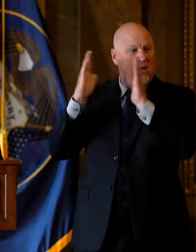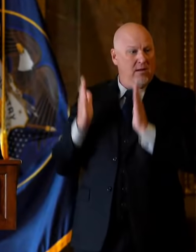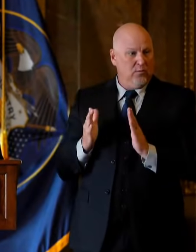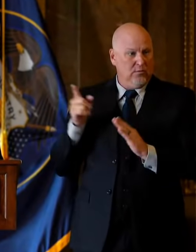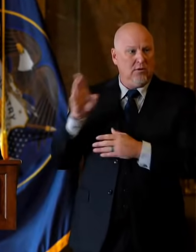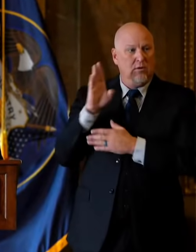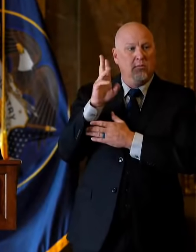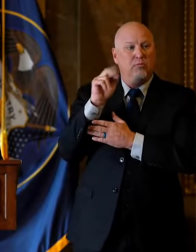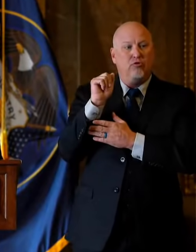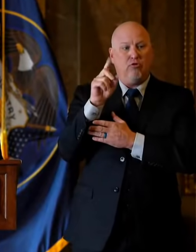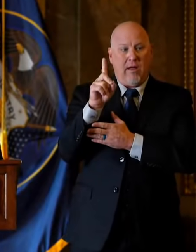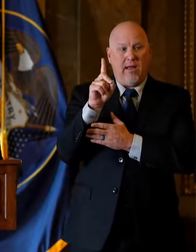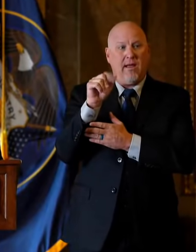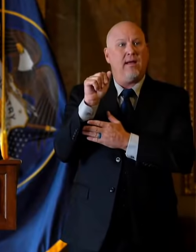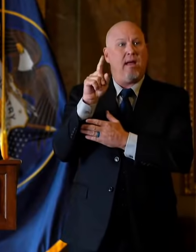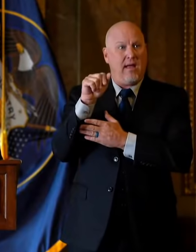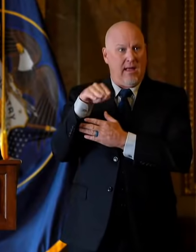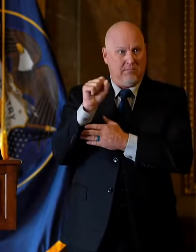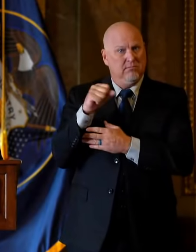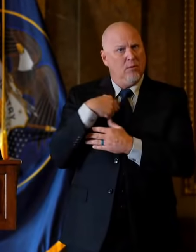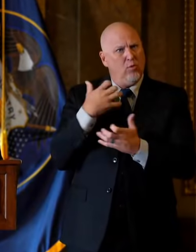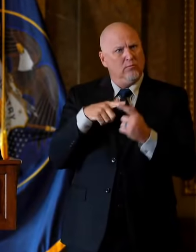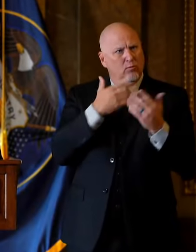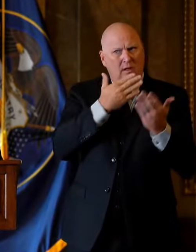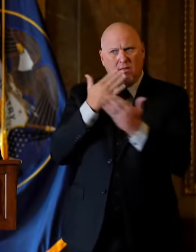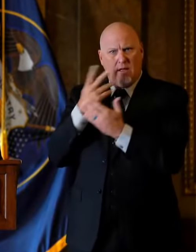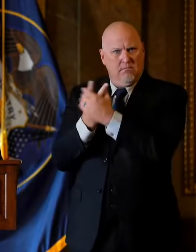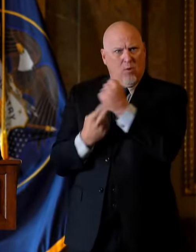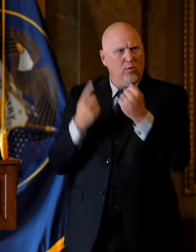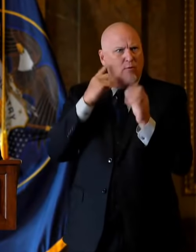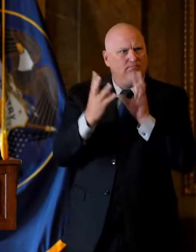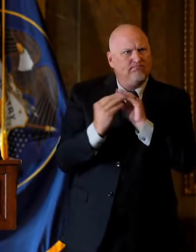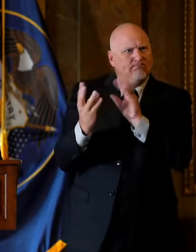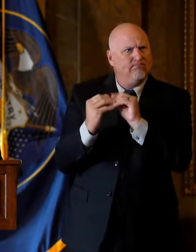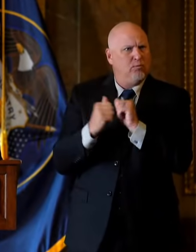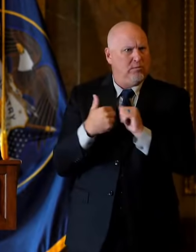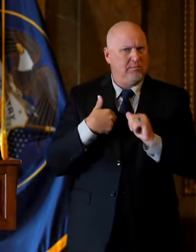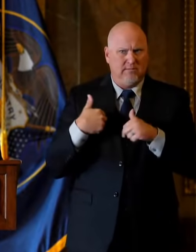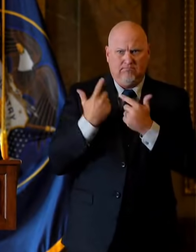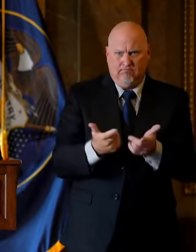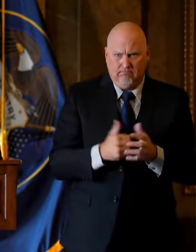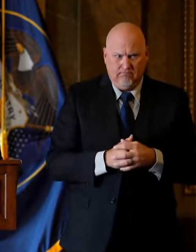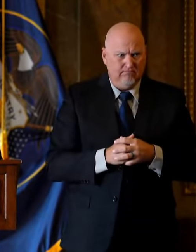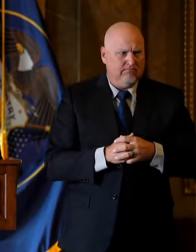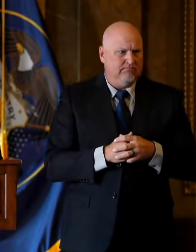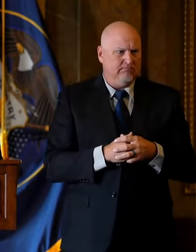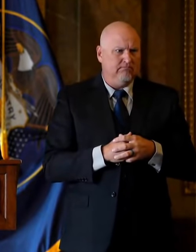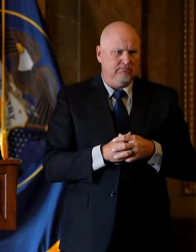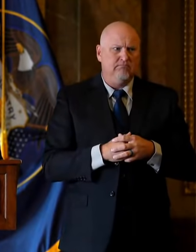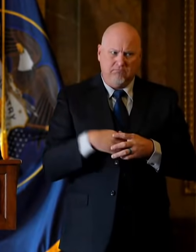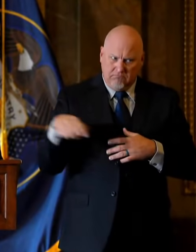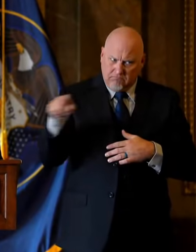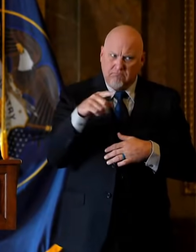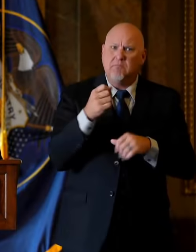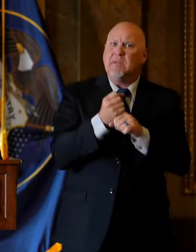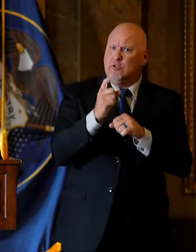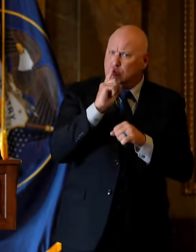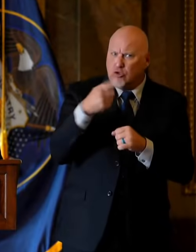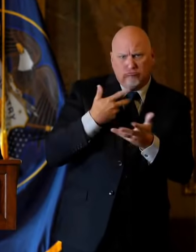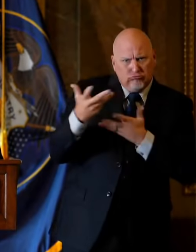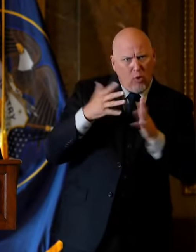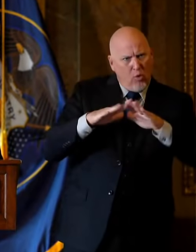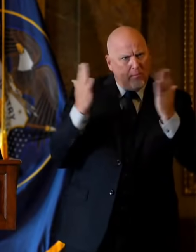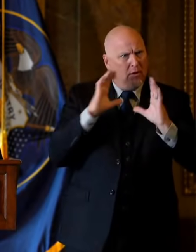pandemic, but especially throughout this Delta wave, as we have been meeting and in constant communication with